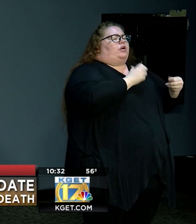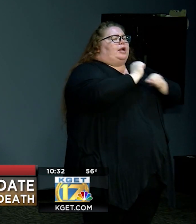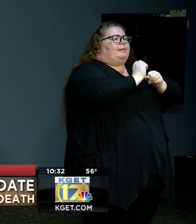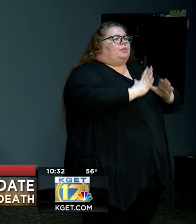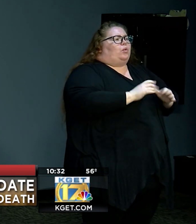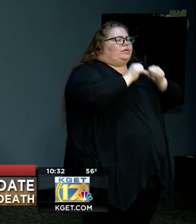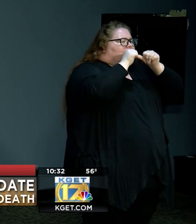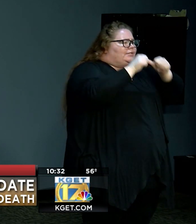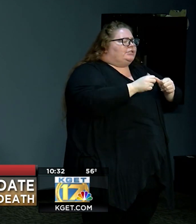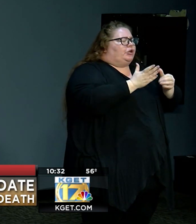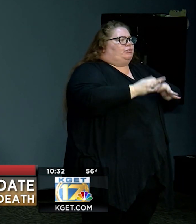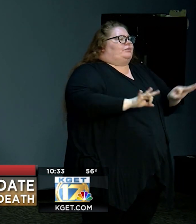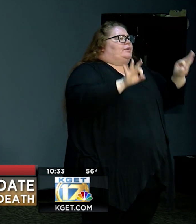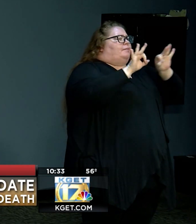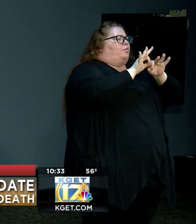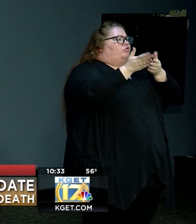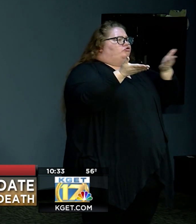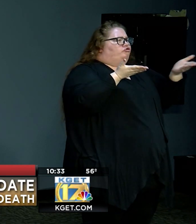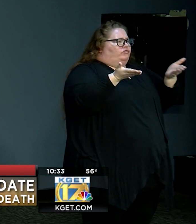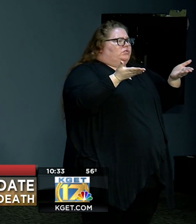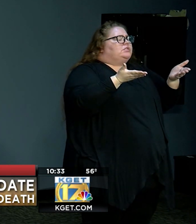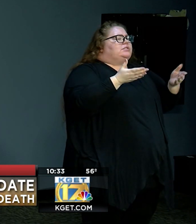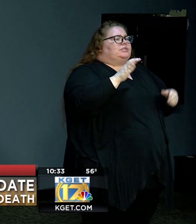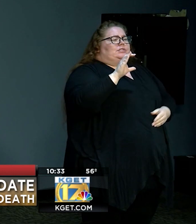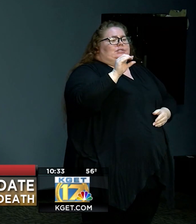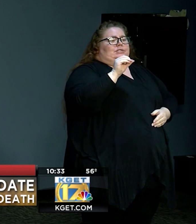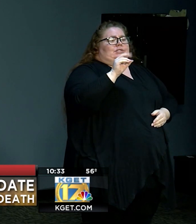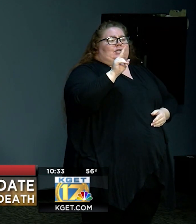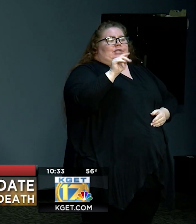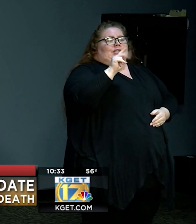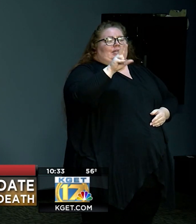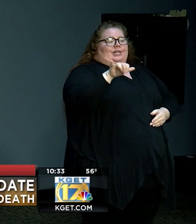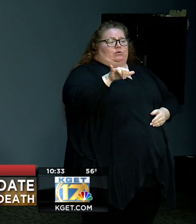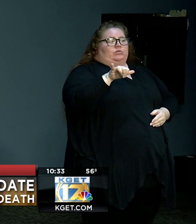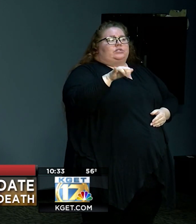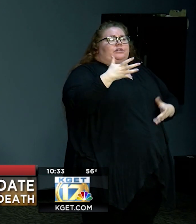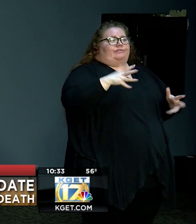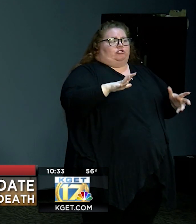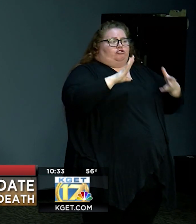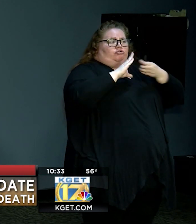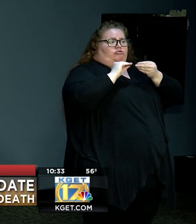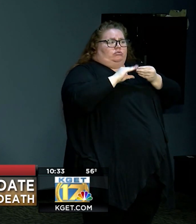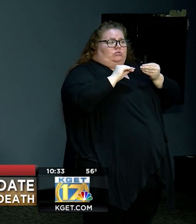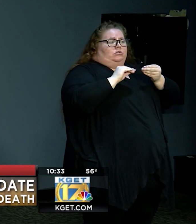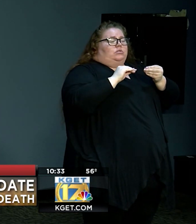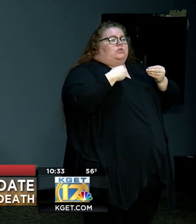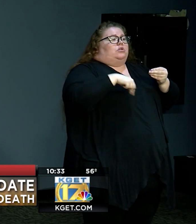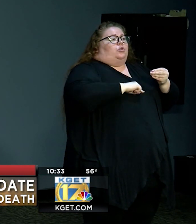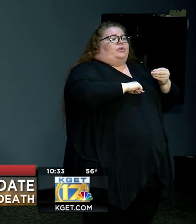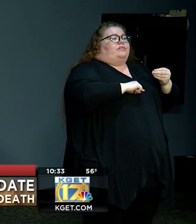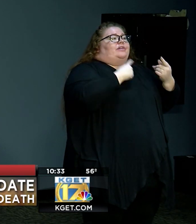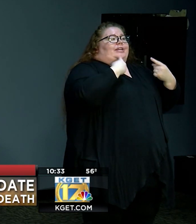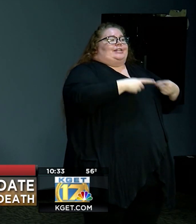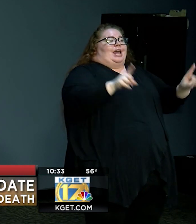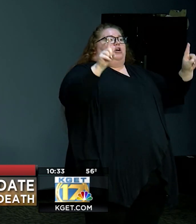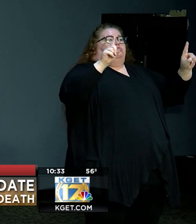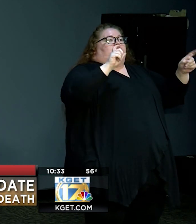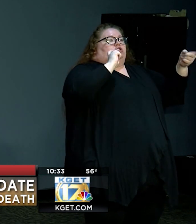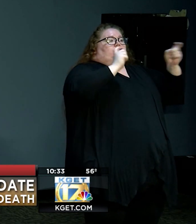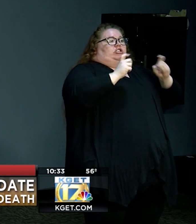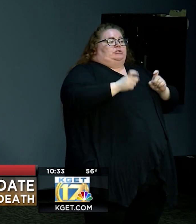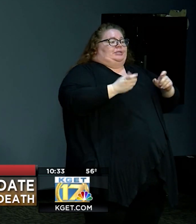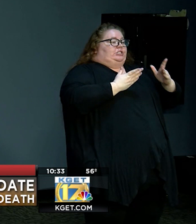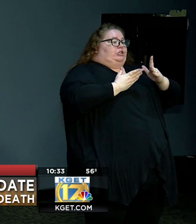services. And as the county pointed out earlier, we had announced these adjustments through